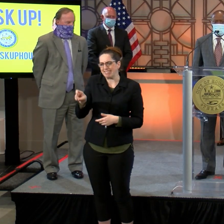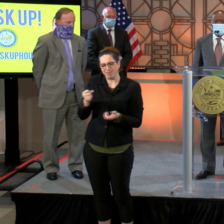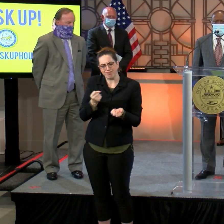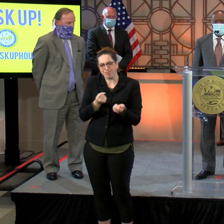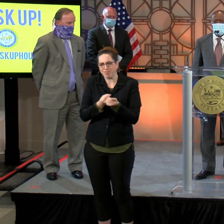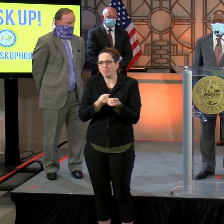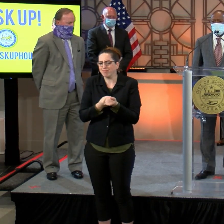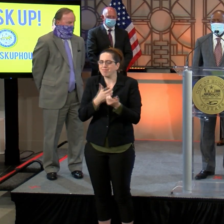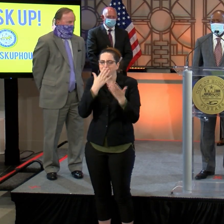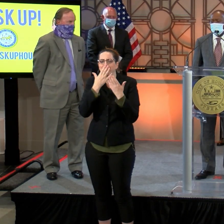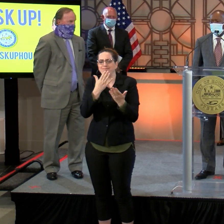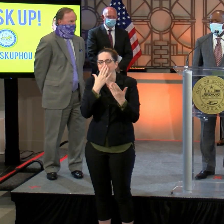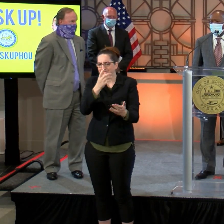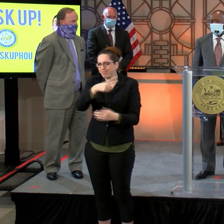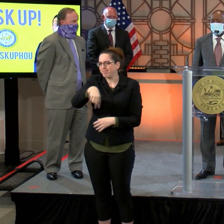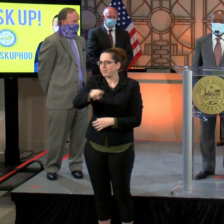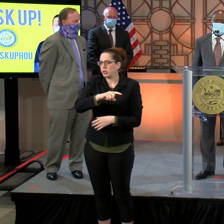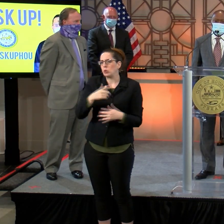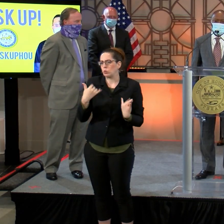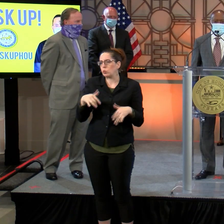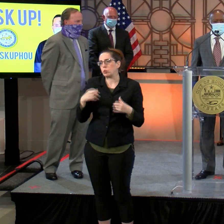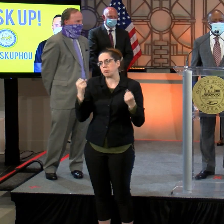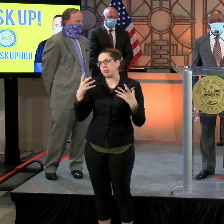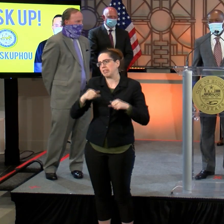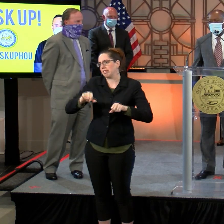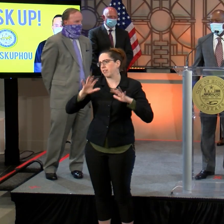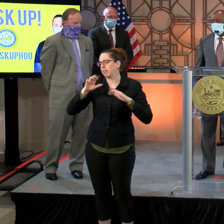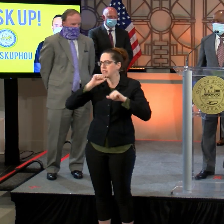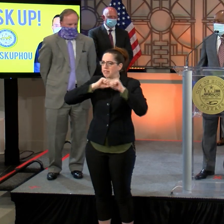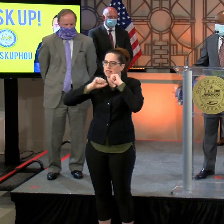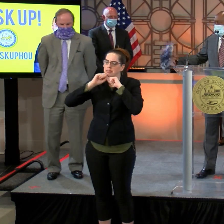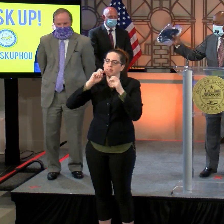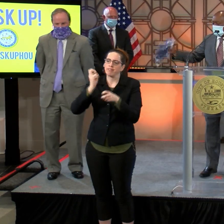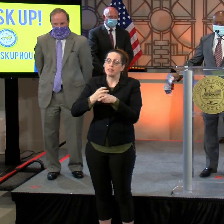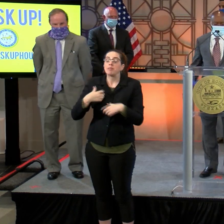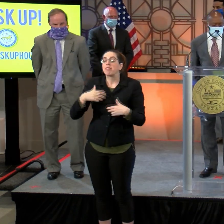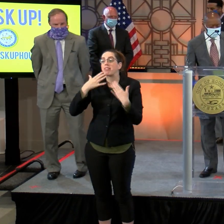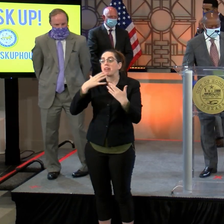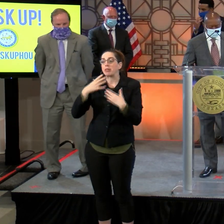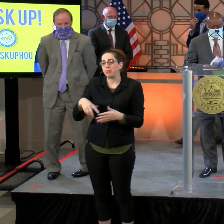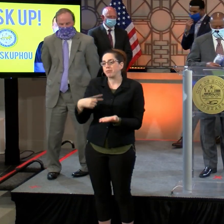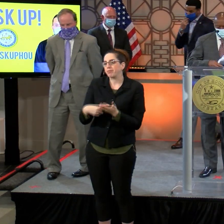certainly want to thank them because we've all made some tremendous sacrifices. Thank you all so very much, and we'll talk soon.